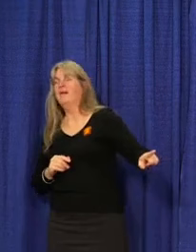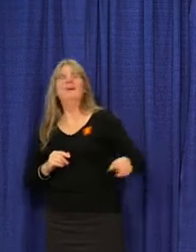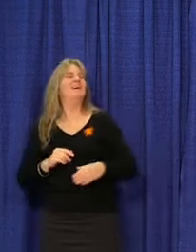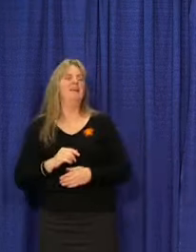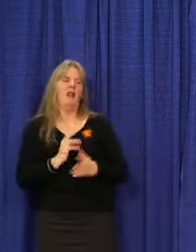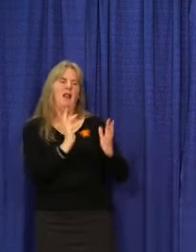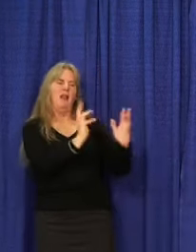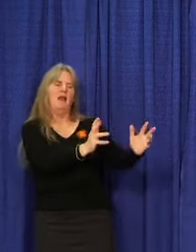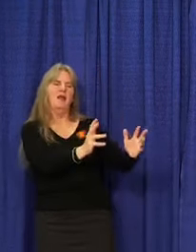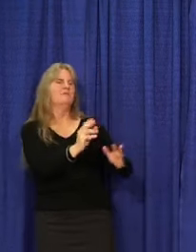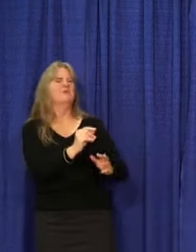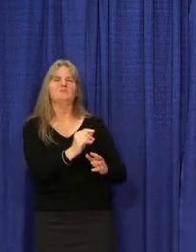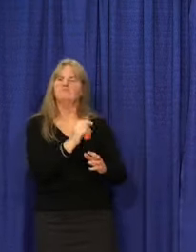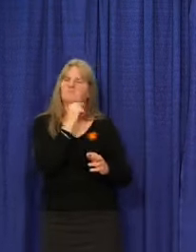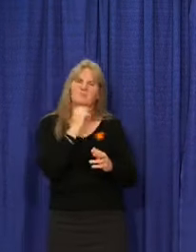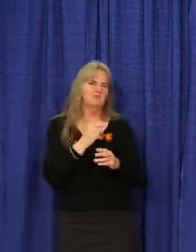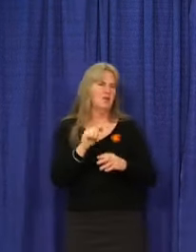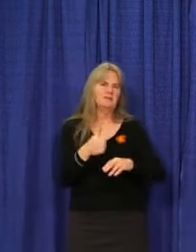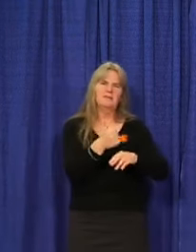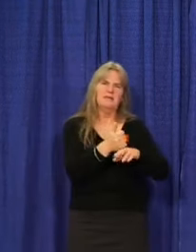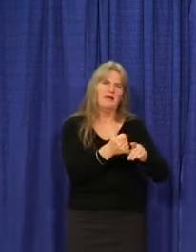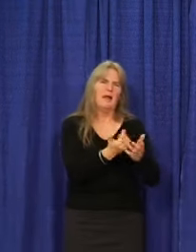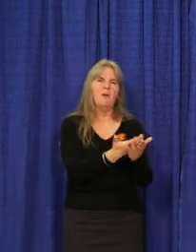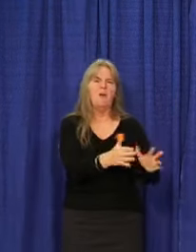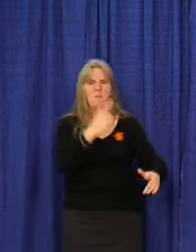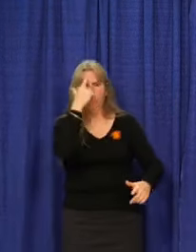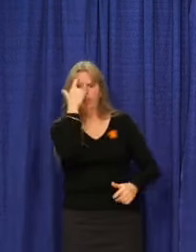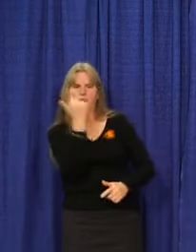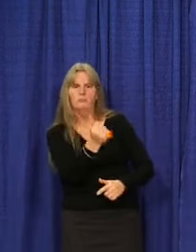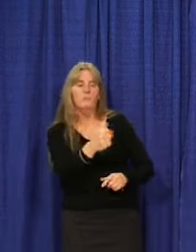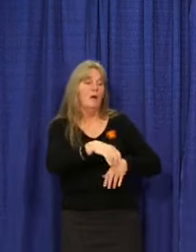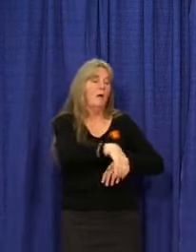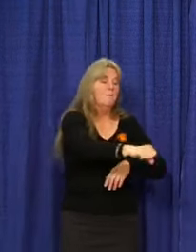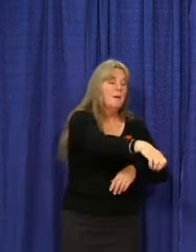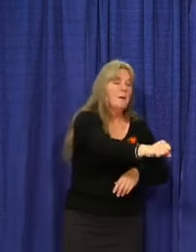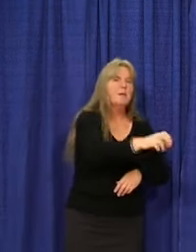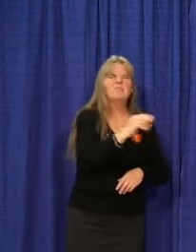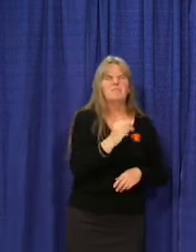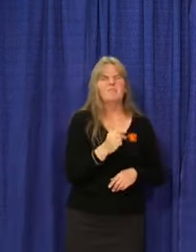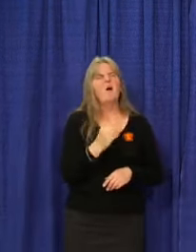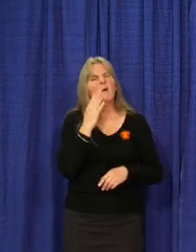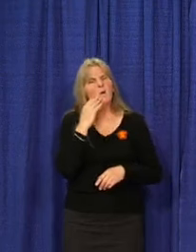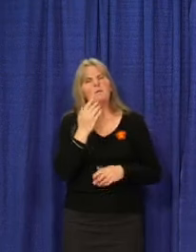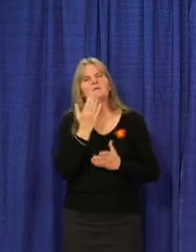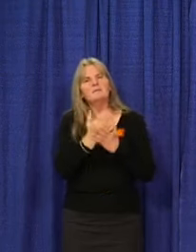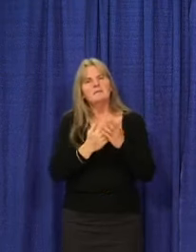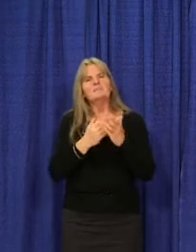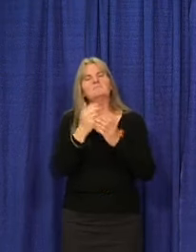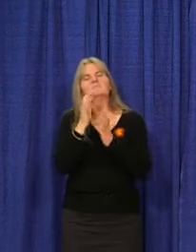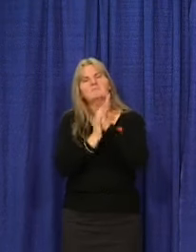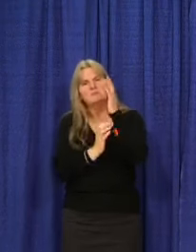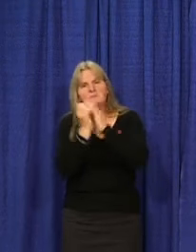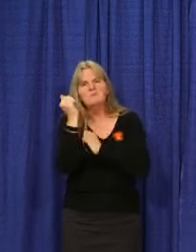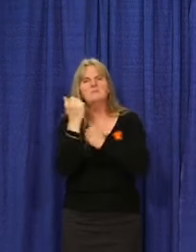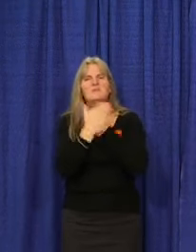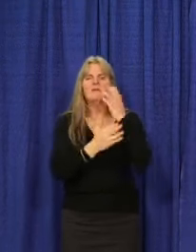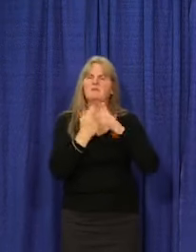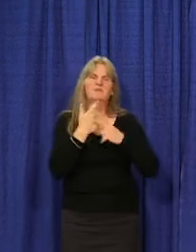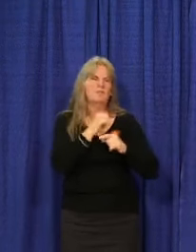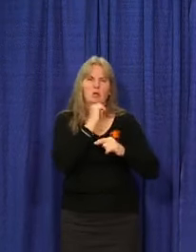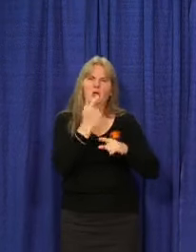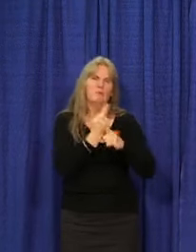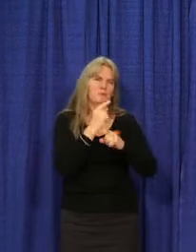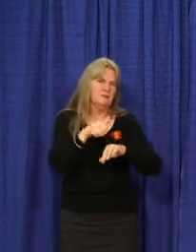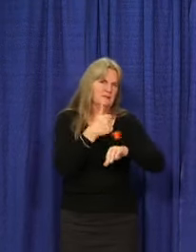this is not a practice we should sanction. So that's a lot, of course, just from my words, but the guidance will